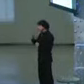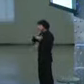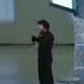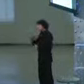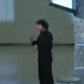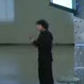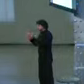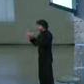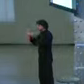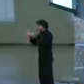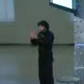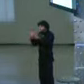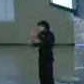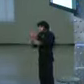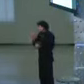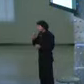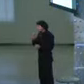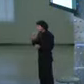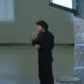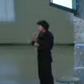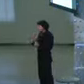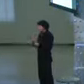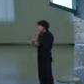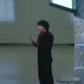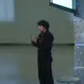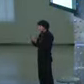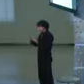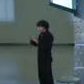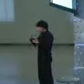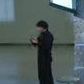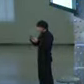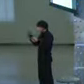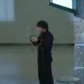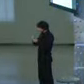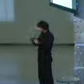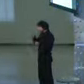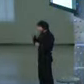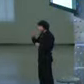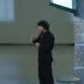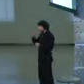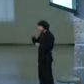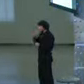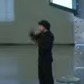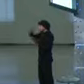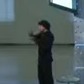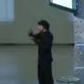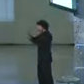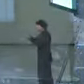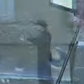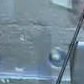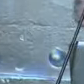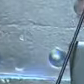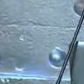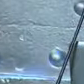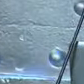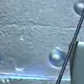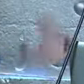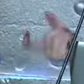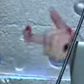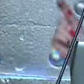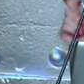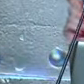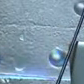this text, they reversed the order of these events that happened in this one. In this text, the character's